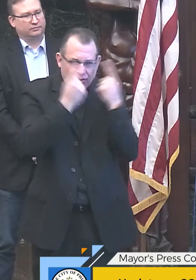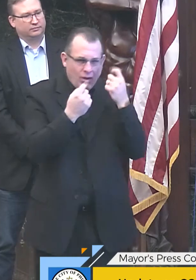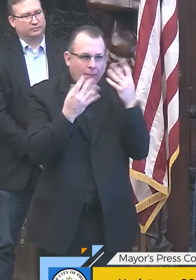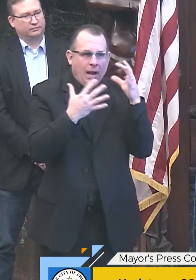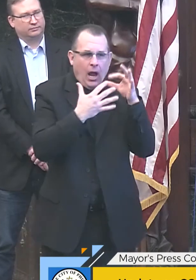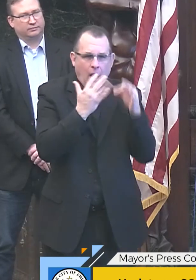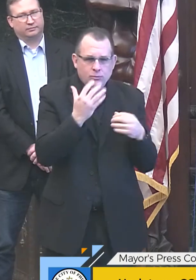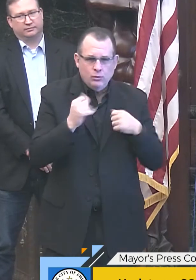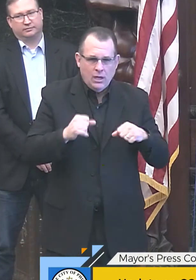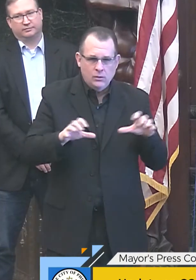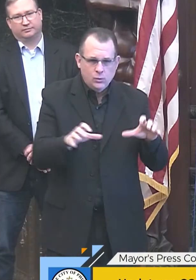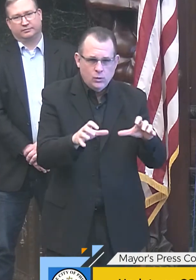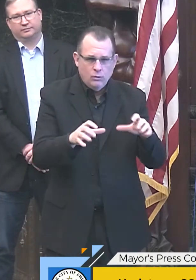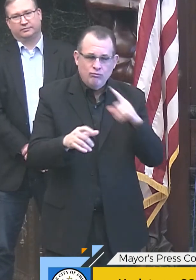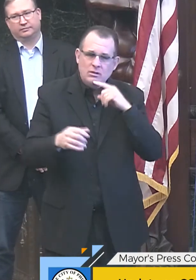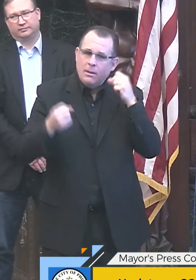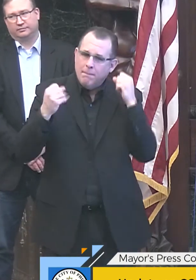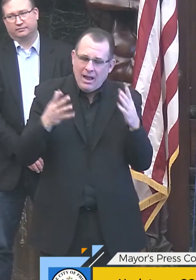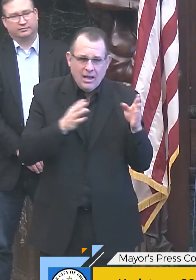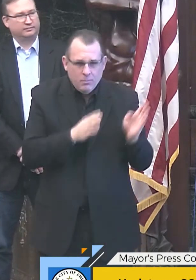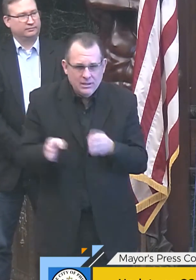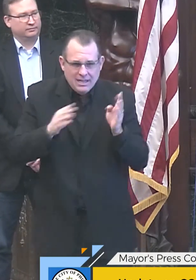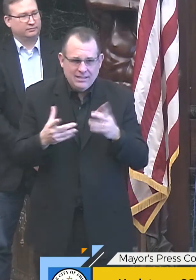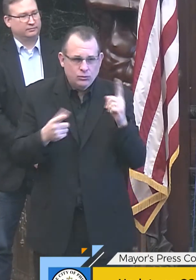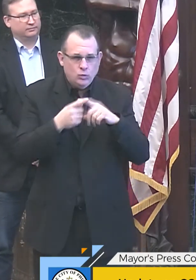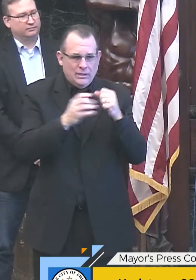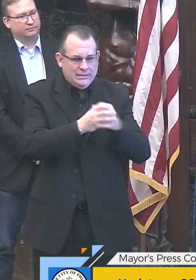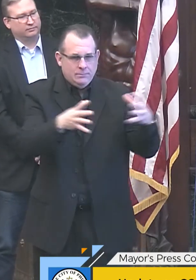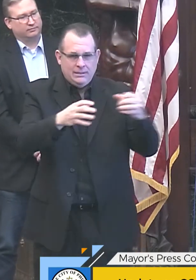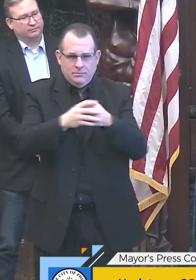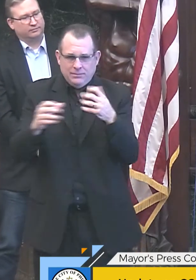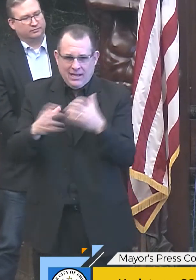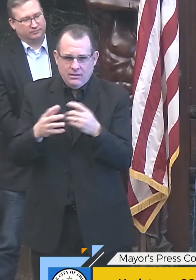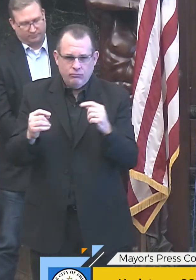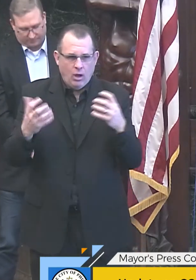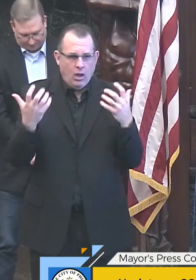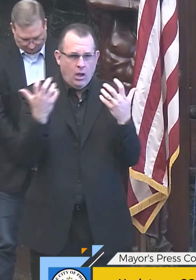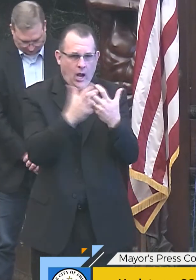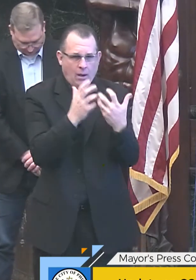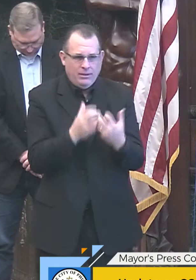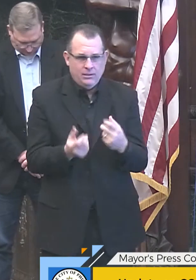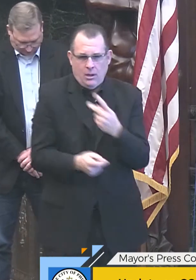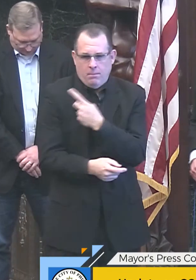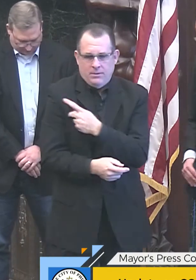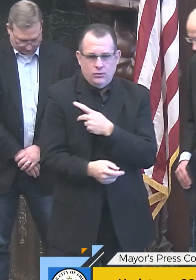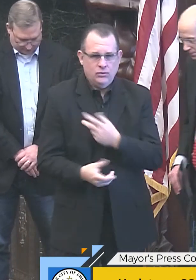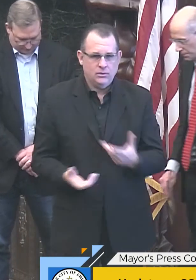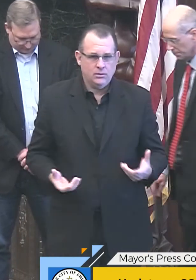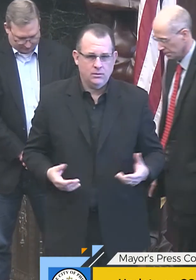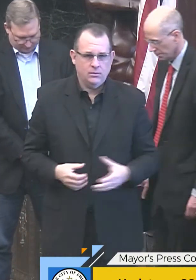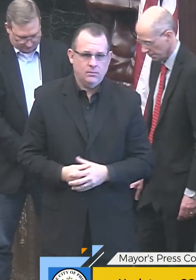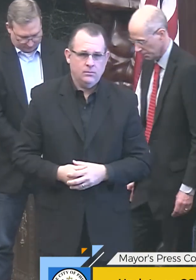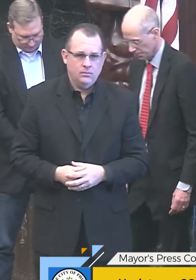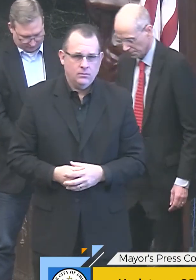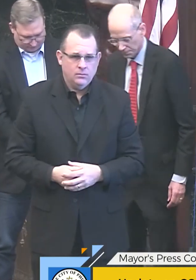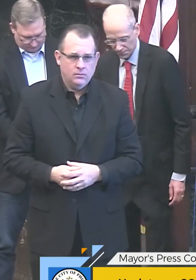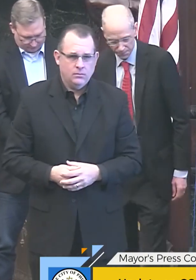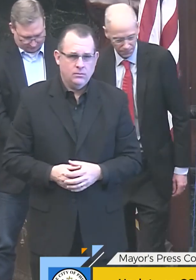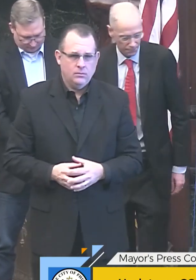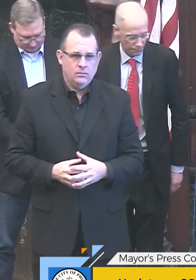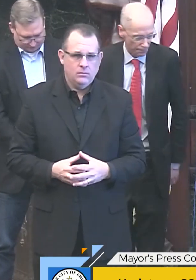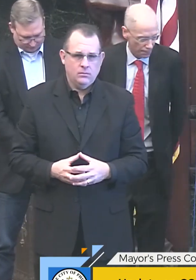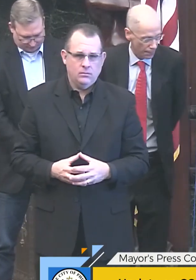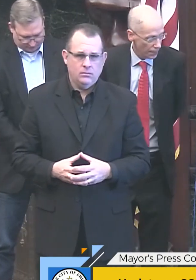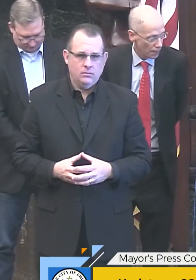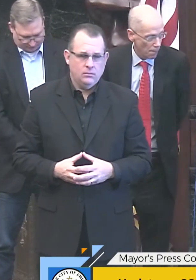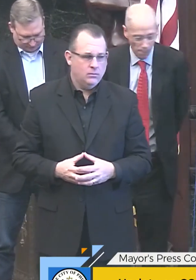many plans to expand capacity so that we can accommodate every patient who needs care. La ciudad está trabajando con todos los